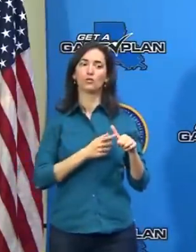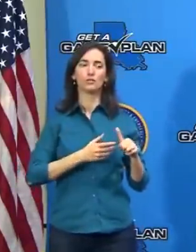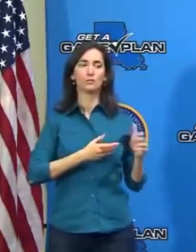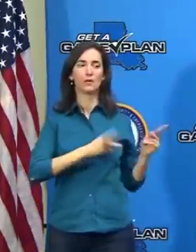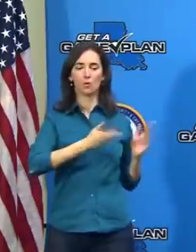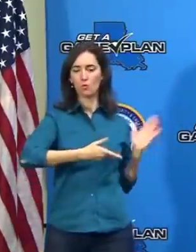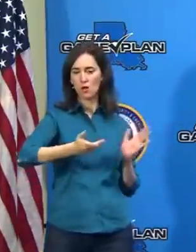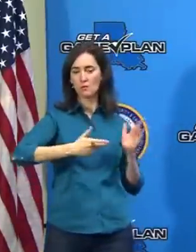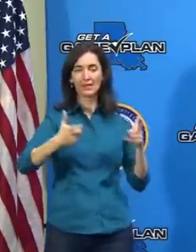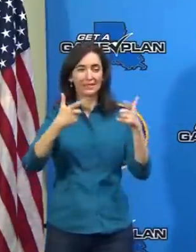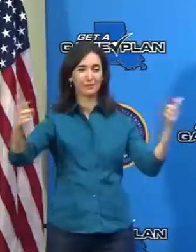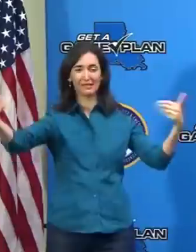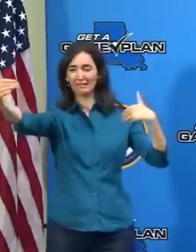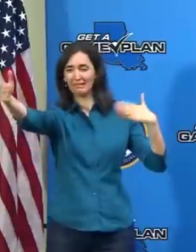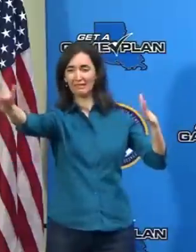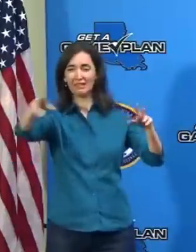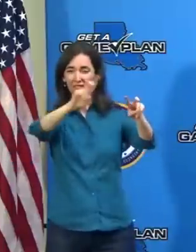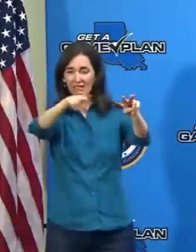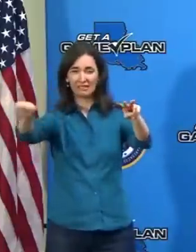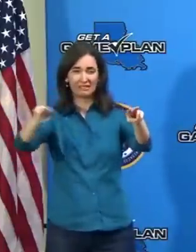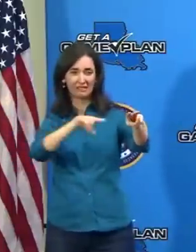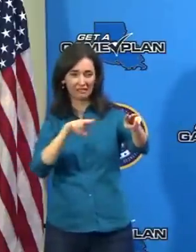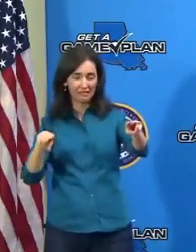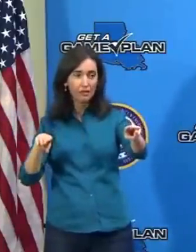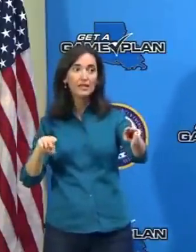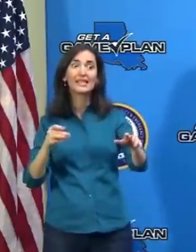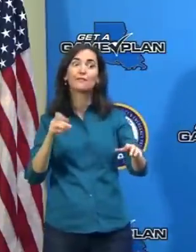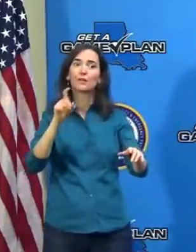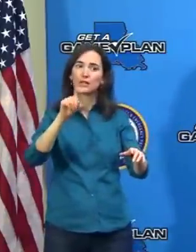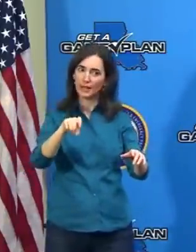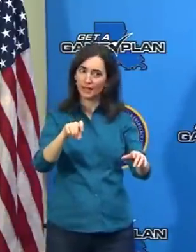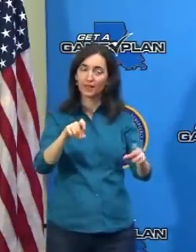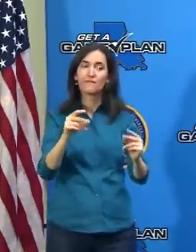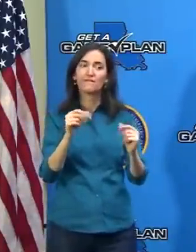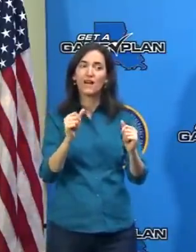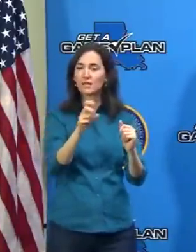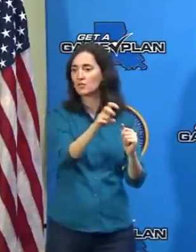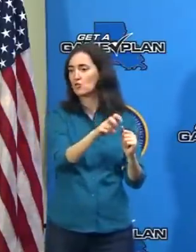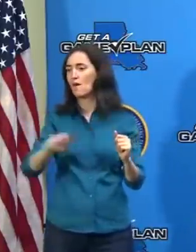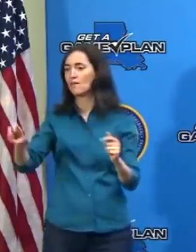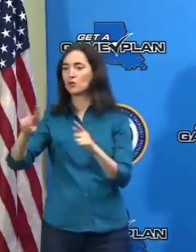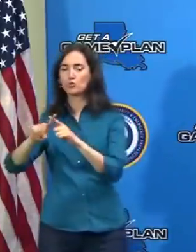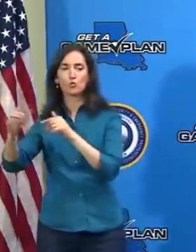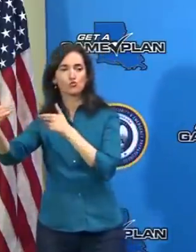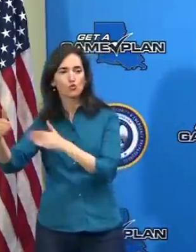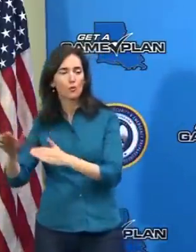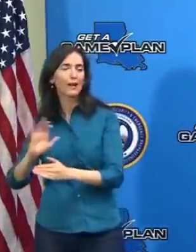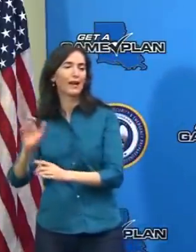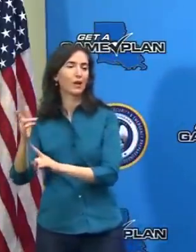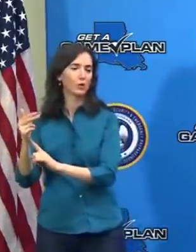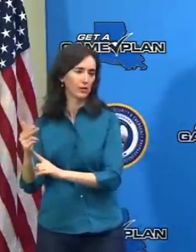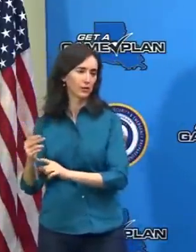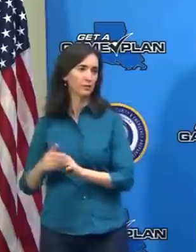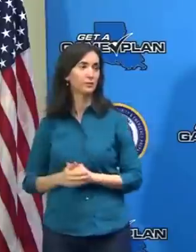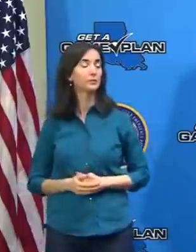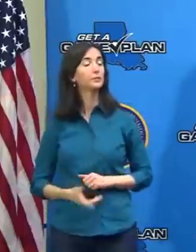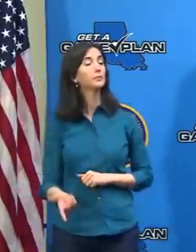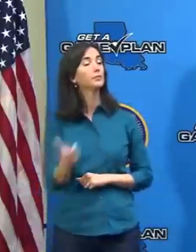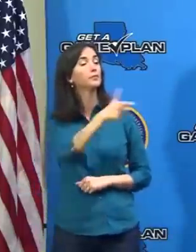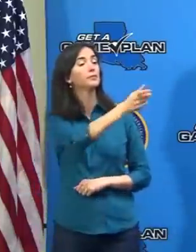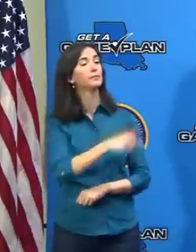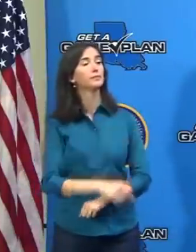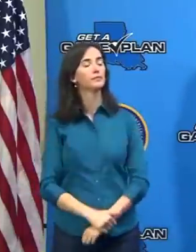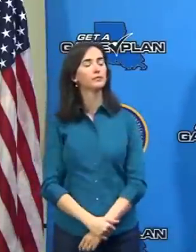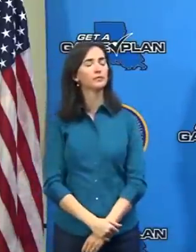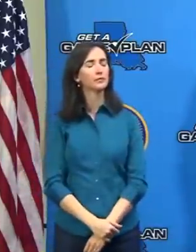necessary, and we will transition to non-congregant sheltering just as we were able to do so. Yes, sir. Can